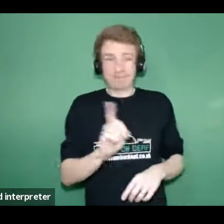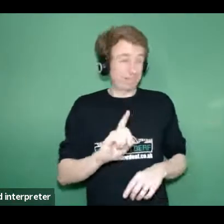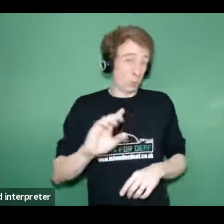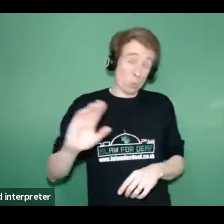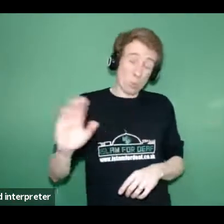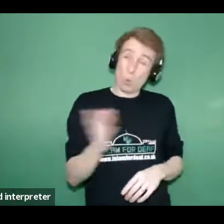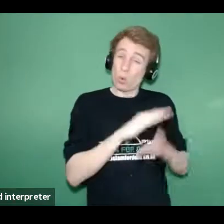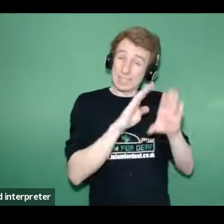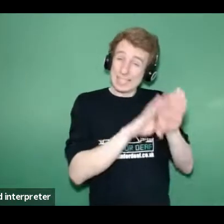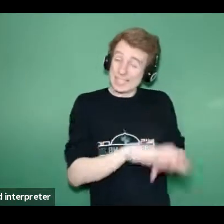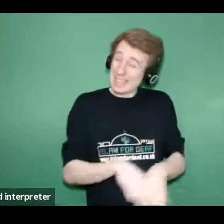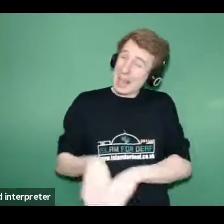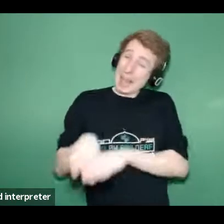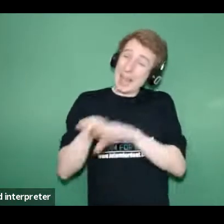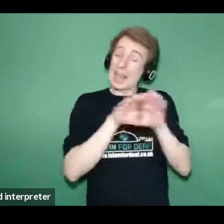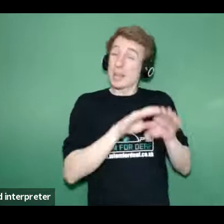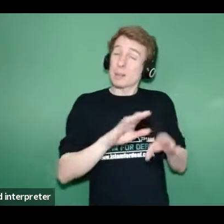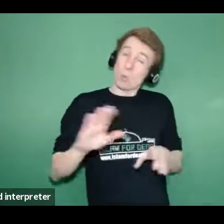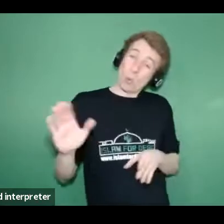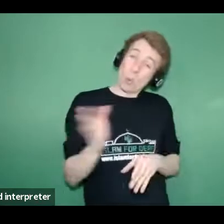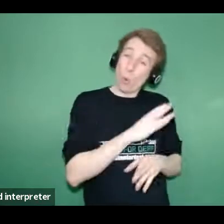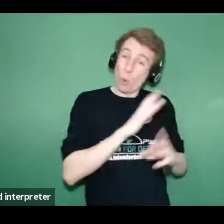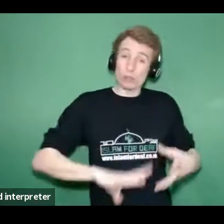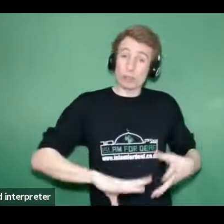he mentioned, indeed